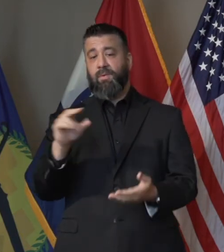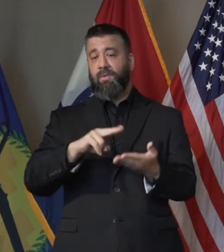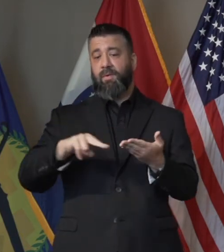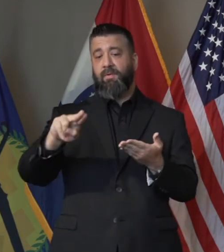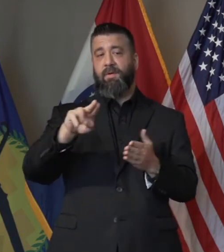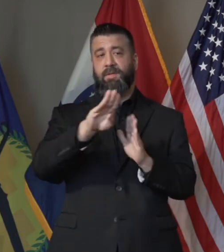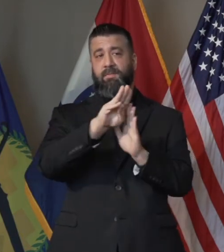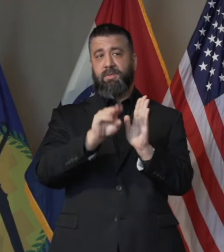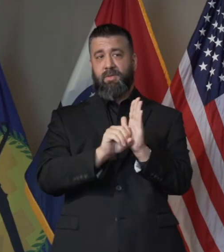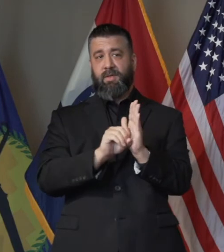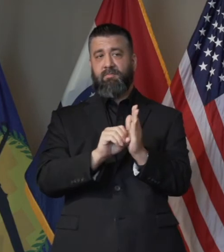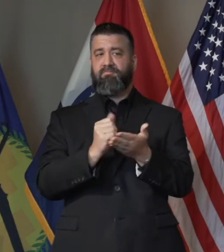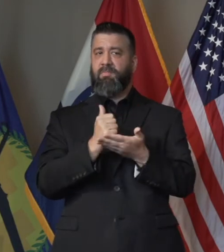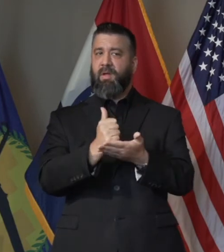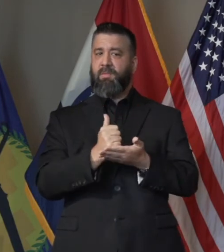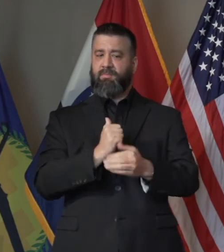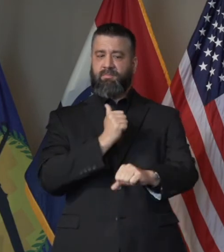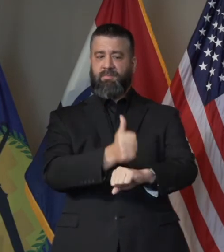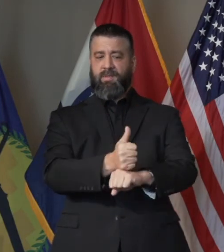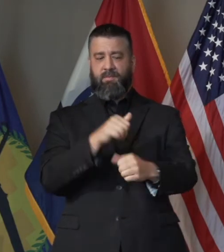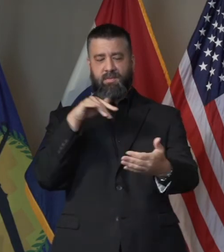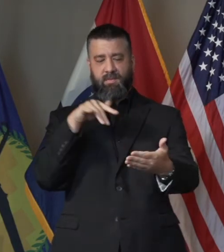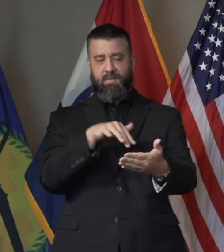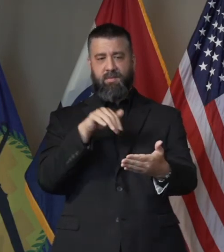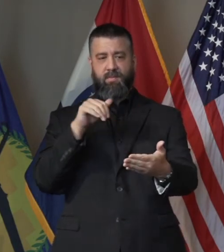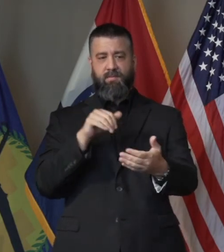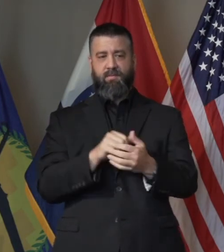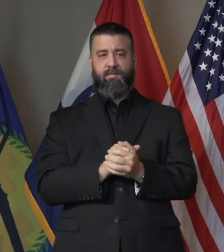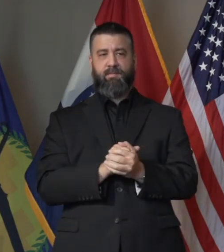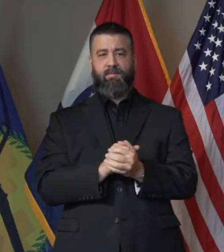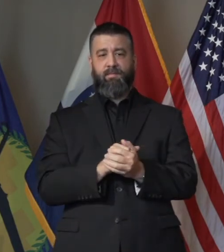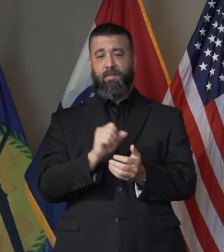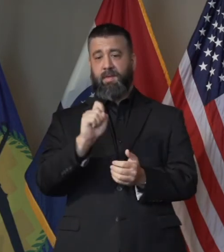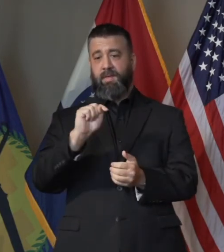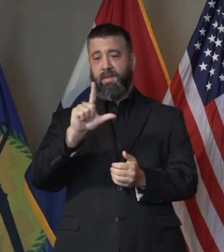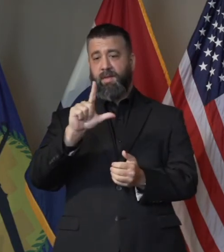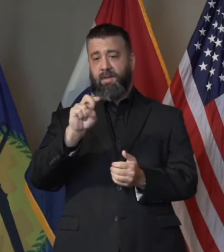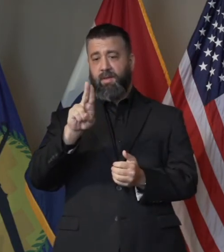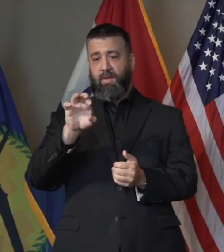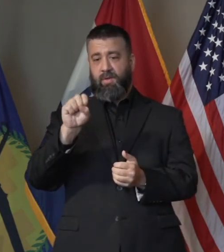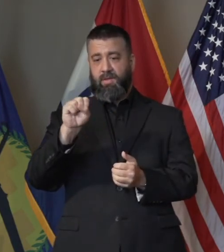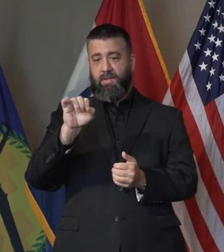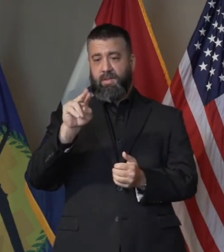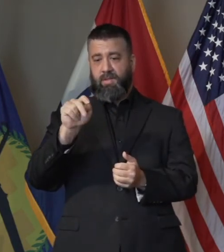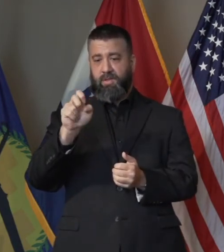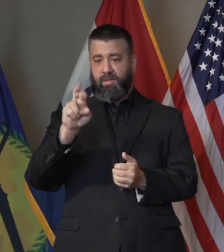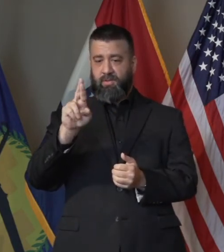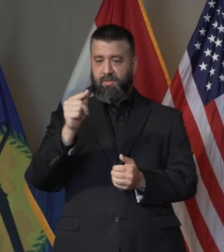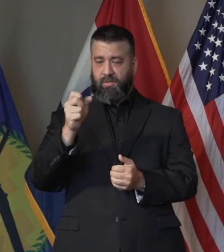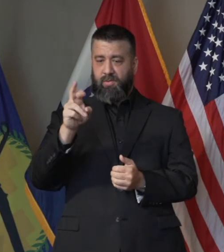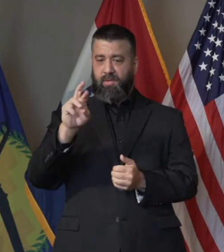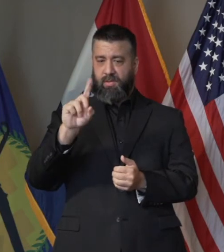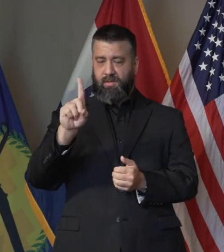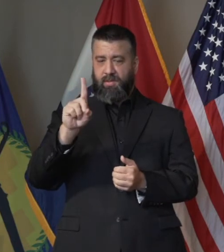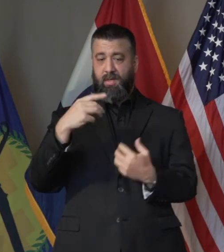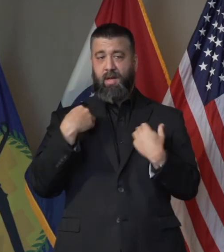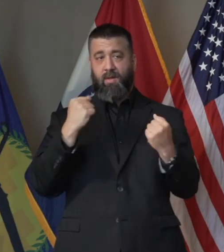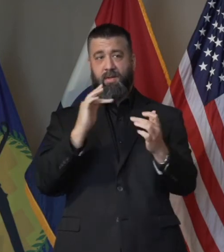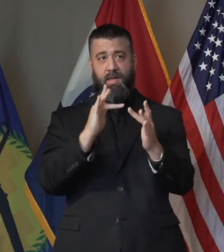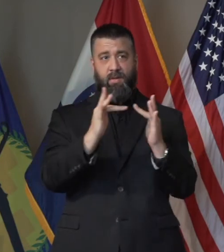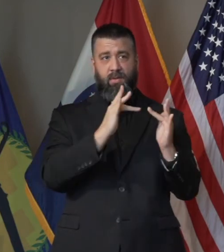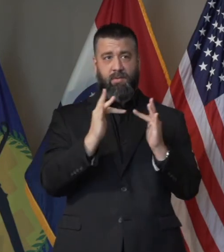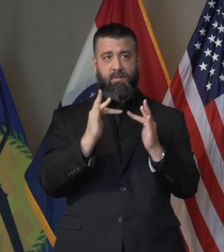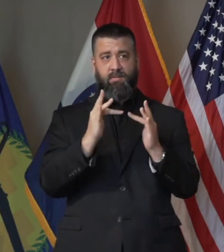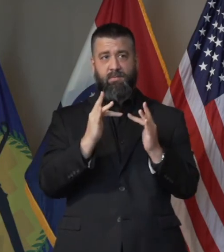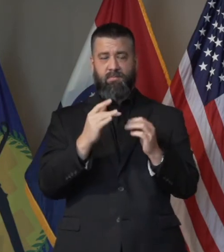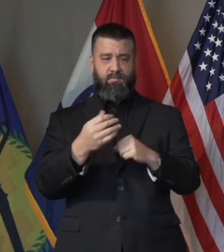and conduct a survey as well. The St. Louis Integrated Health Network provided consultation to the team related to community